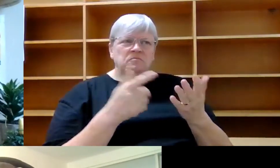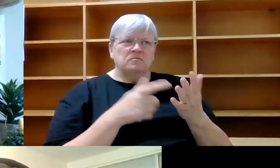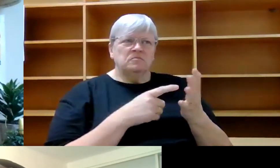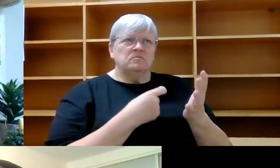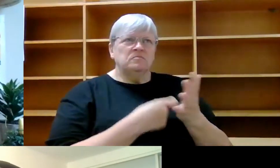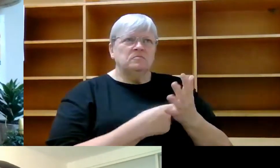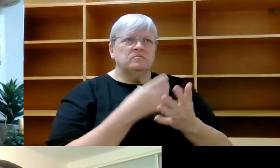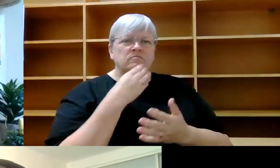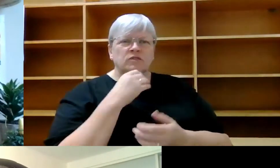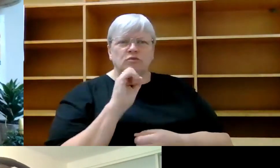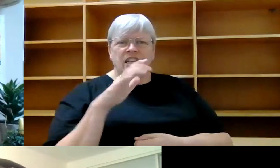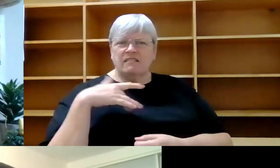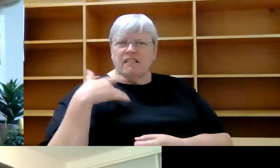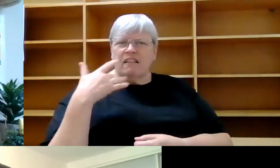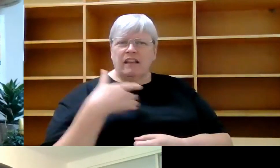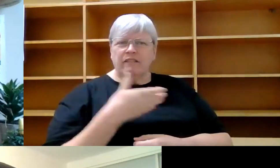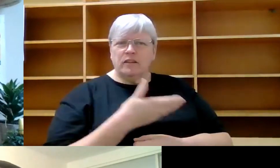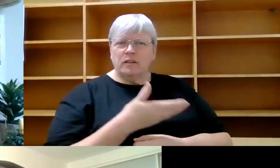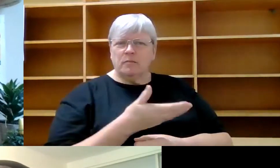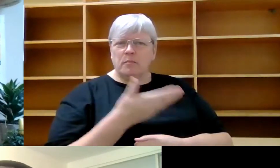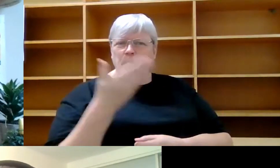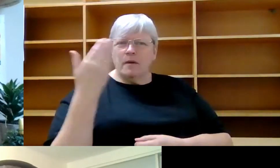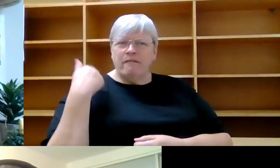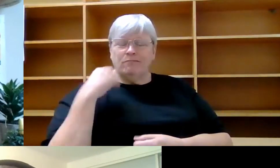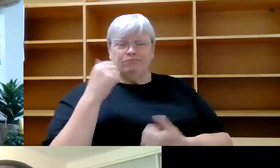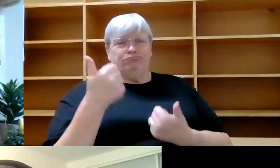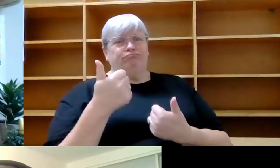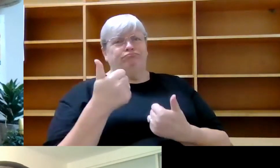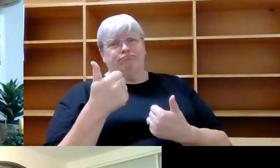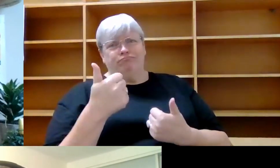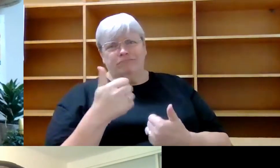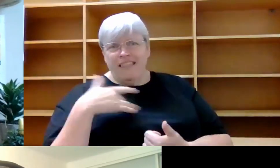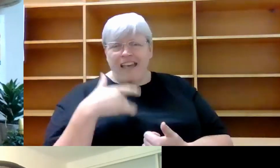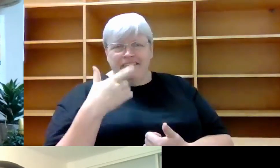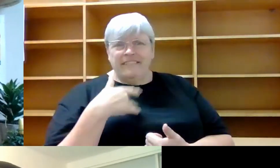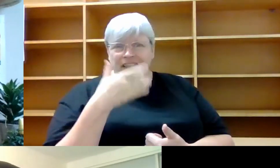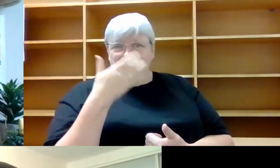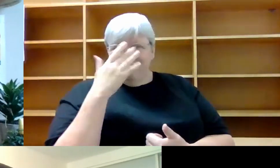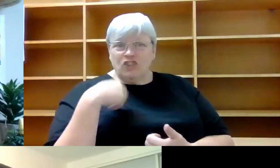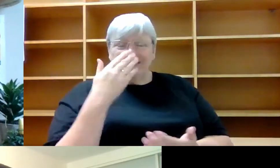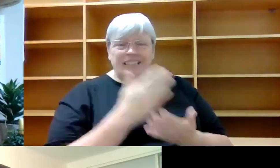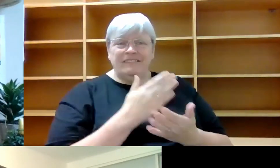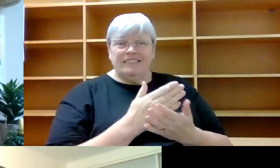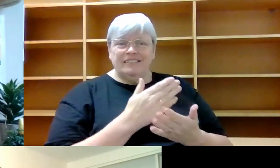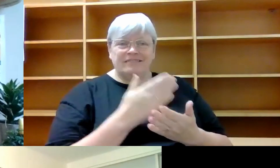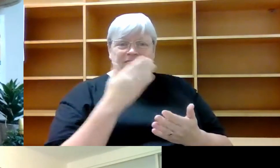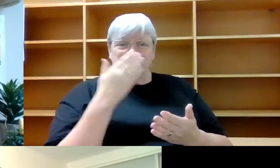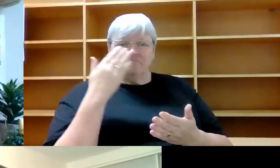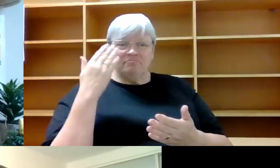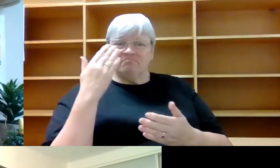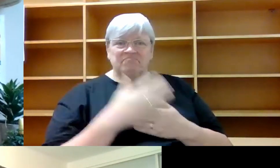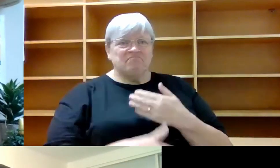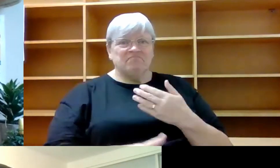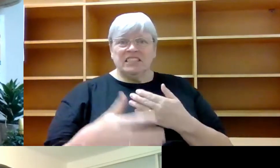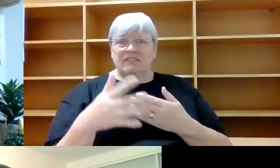use his life. He led an amazing life, in a piece of fictional work. I haven't come across any narratives like that, so I